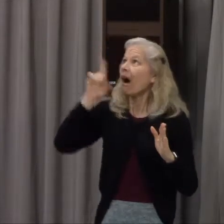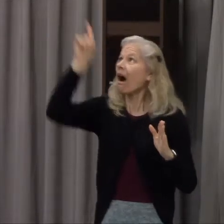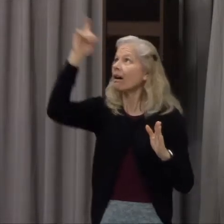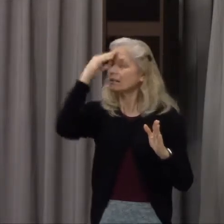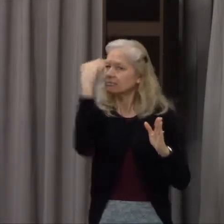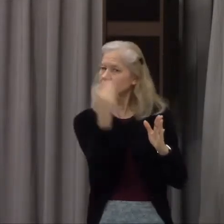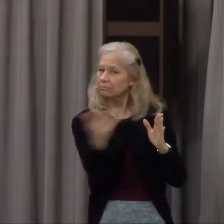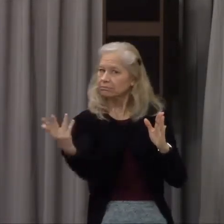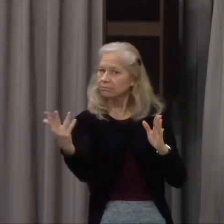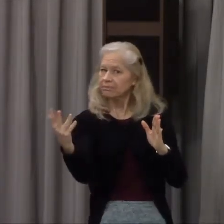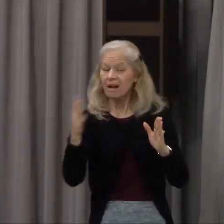the Lord,